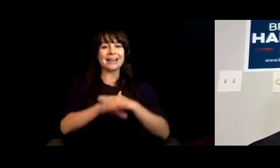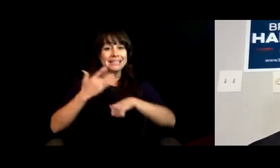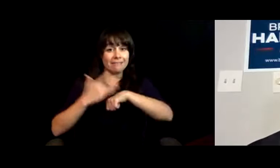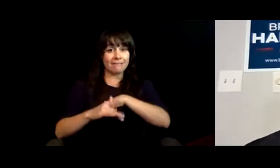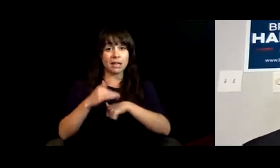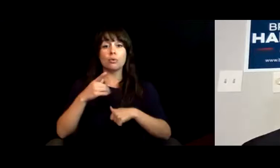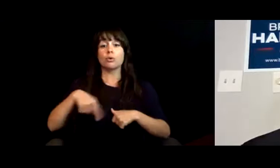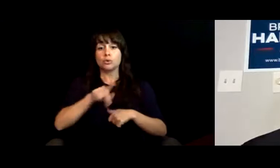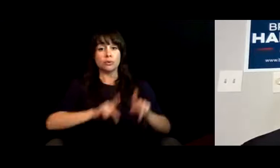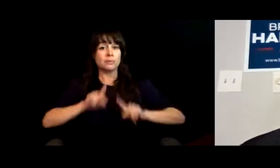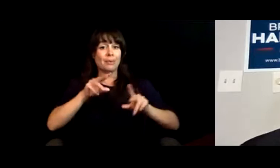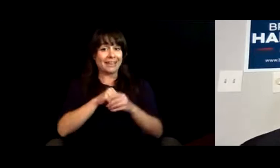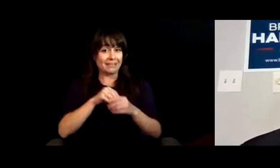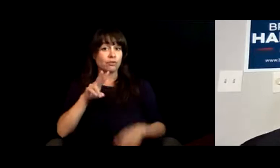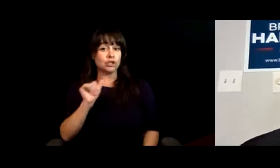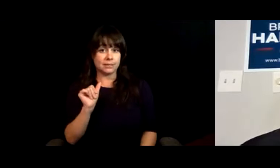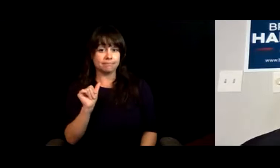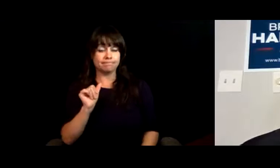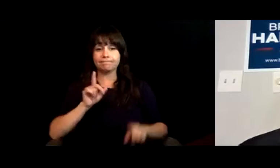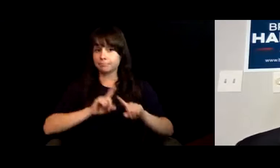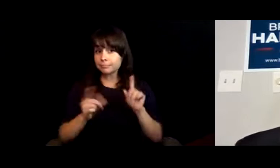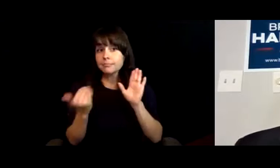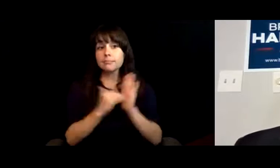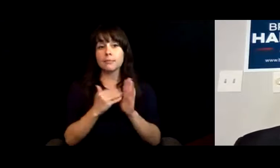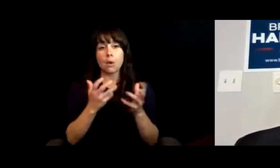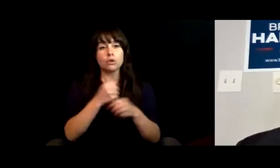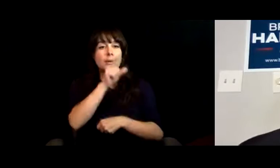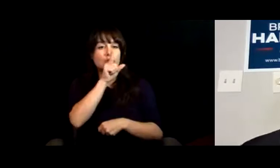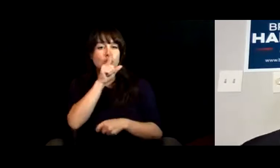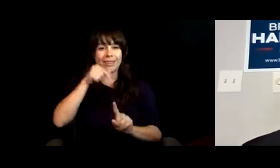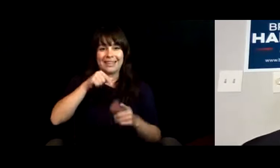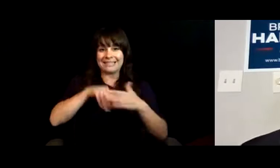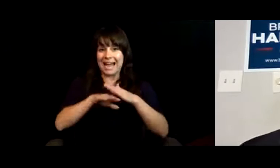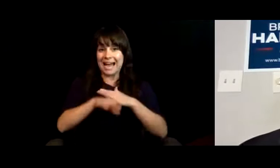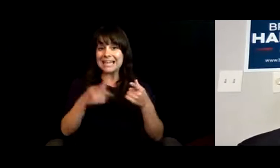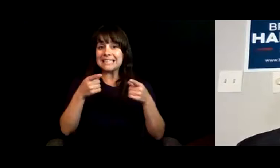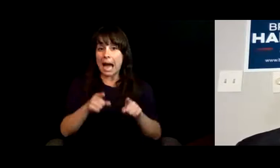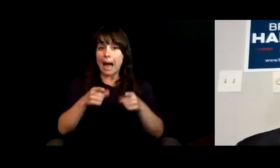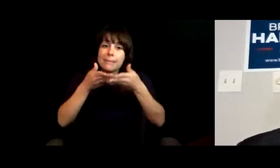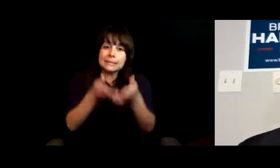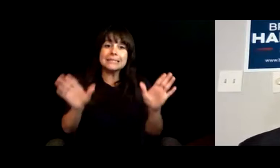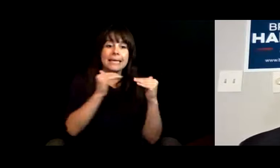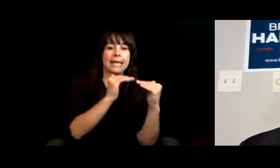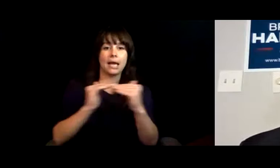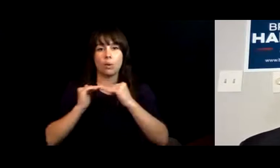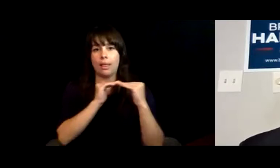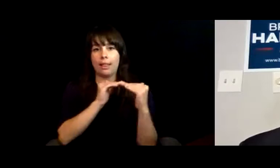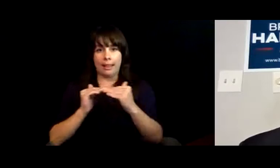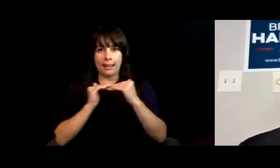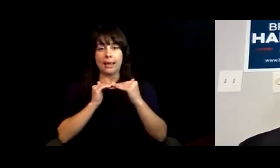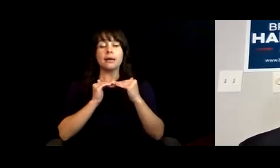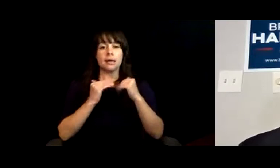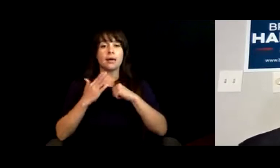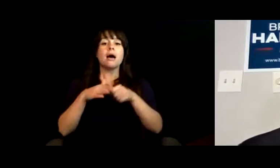residents of Virginia. But again, I want to make sure that this access is made across the board, covering different portions of